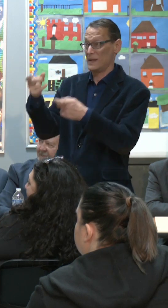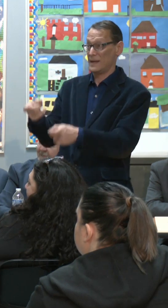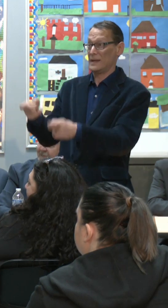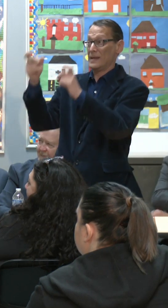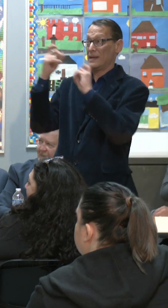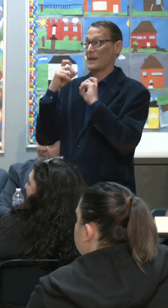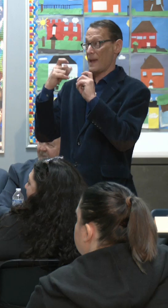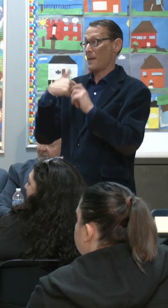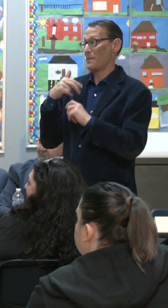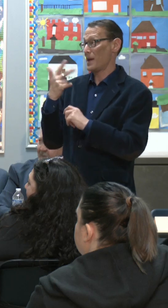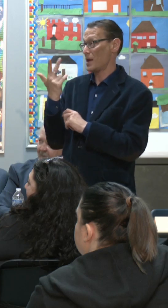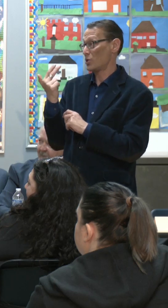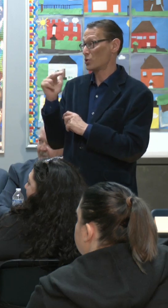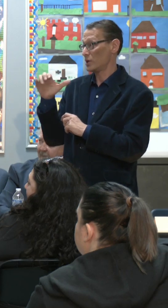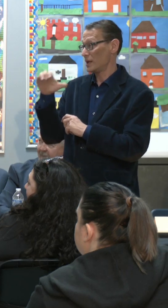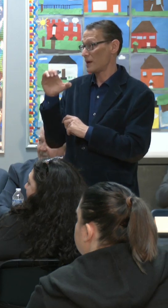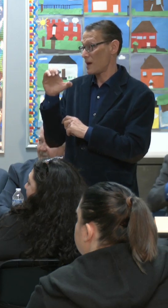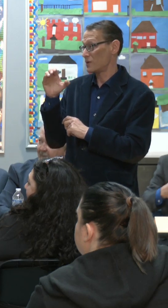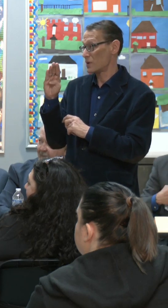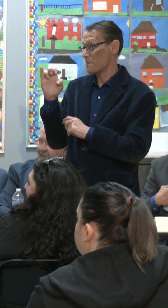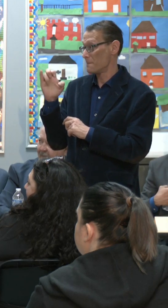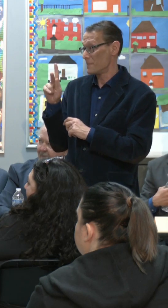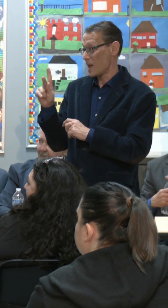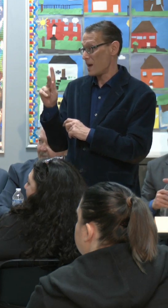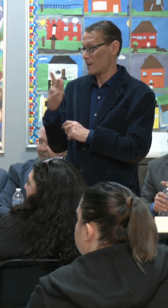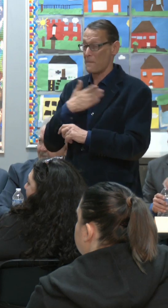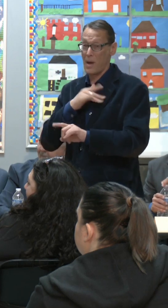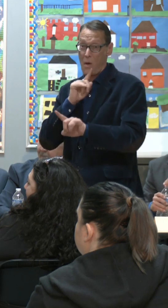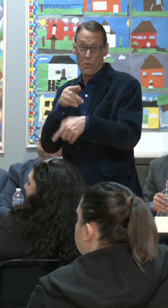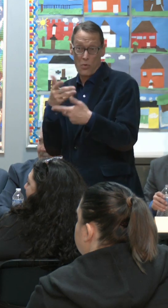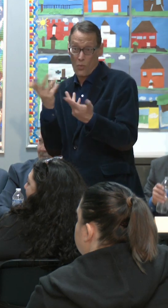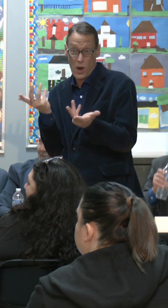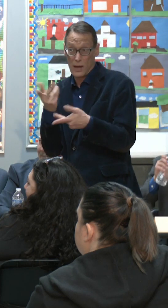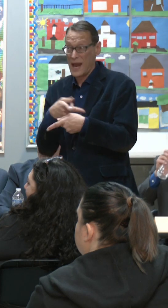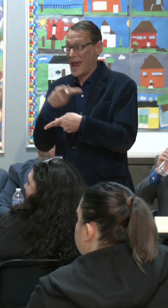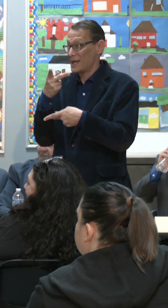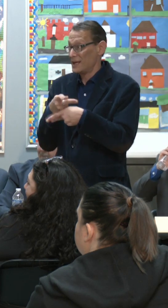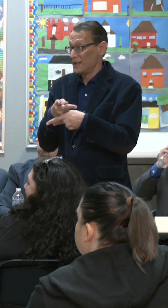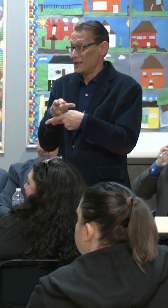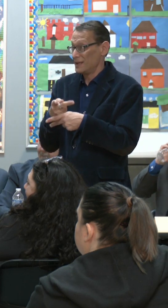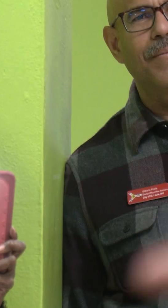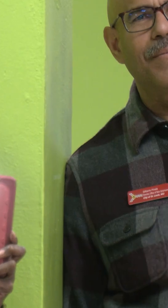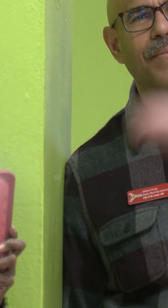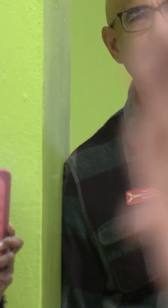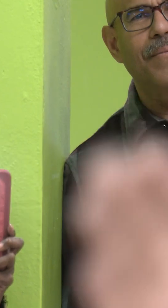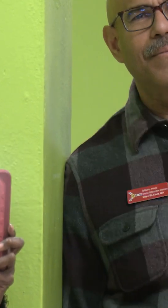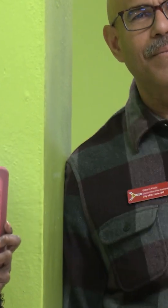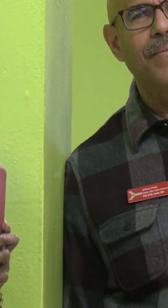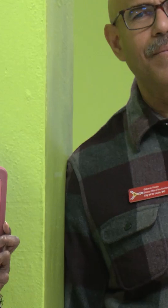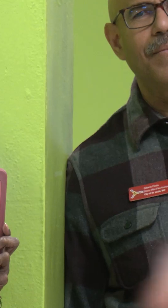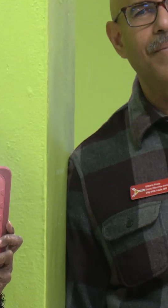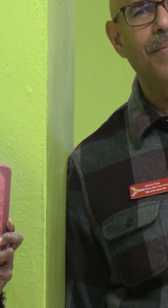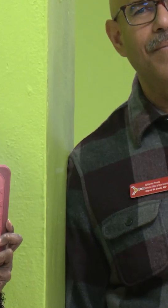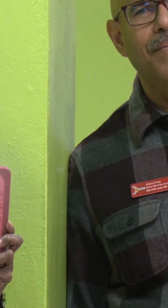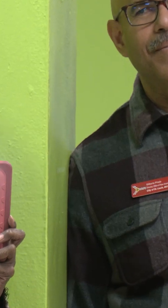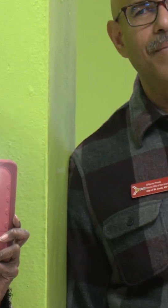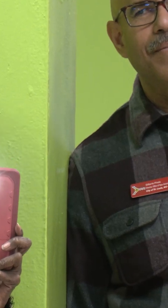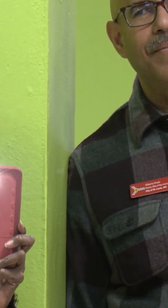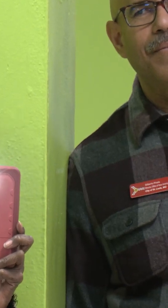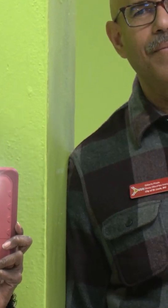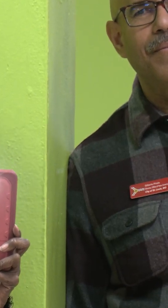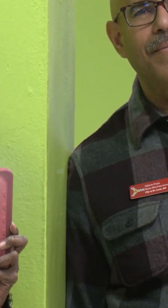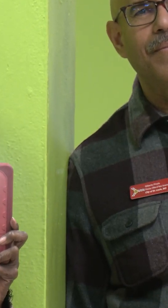liaison, but the officer that handles your jobs, handles your 911 calls. Those are the ones you're going to meet. And I want you to meet them when you're not under crisis,